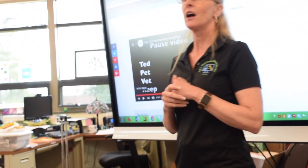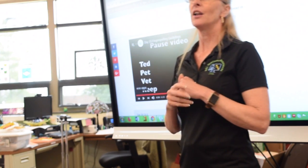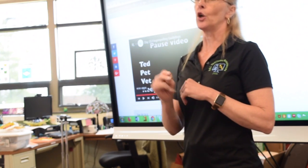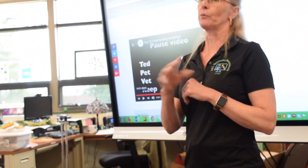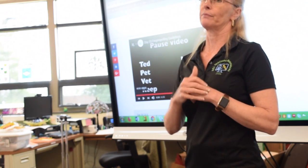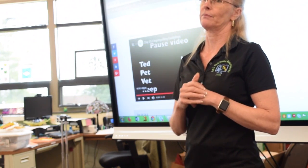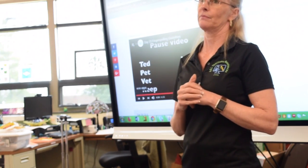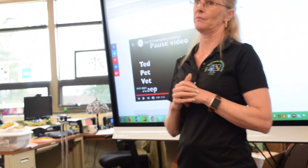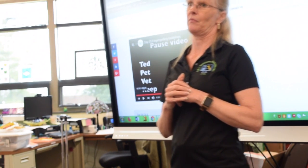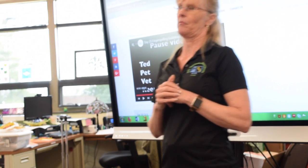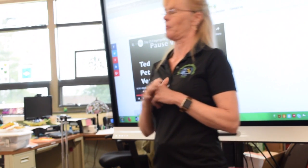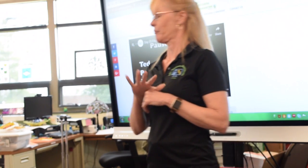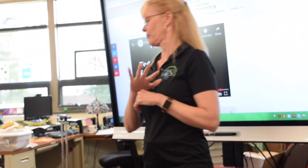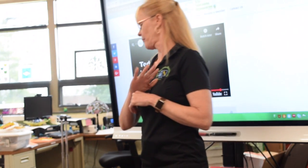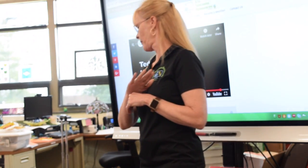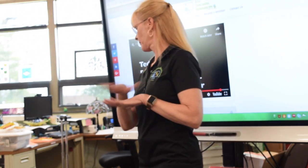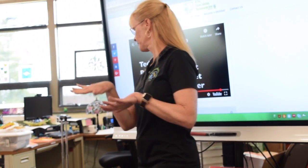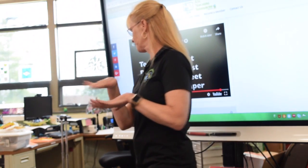No. No. It helps me.